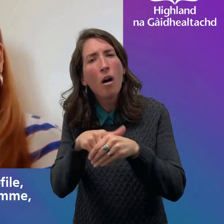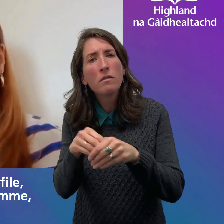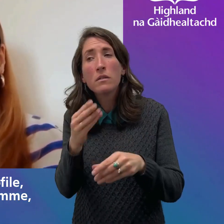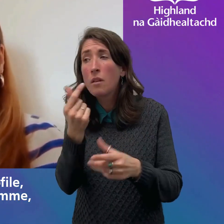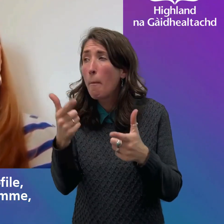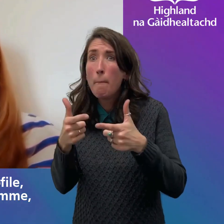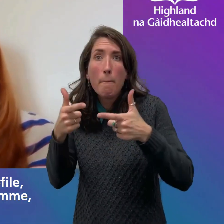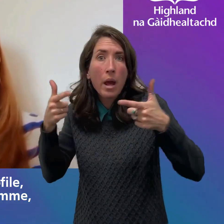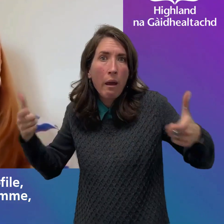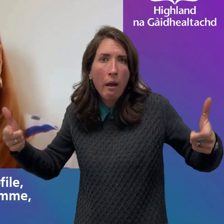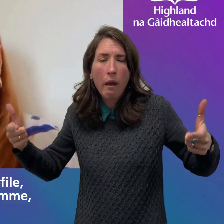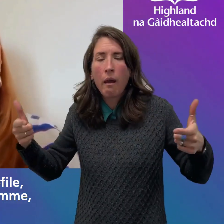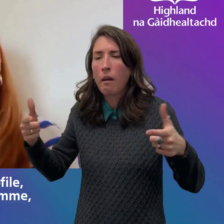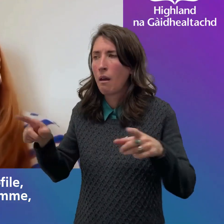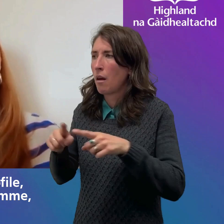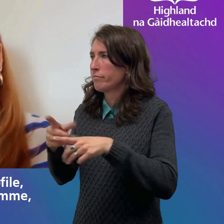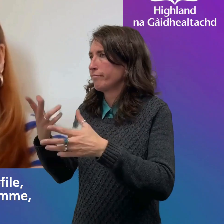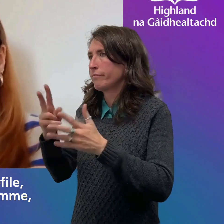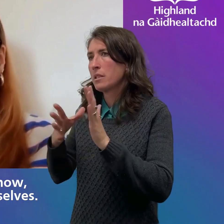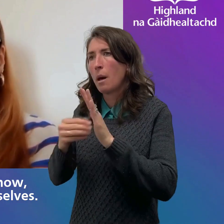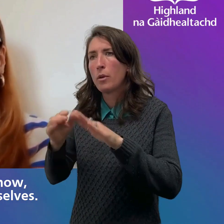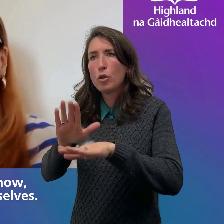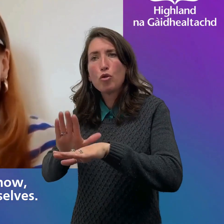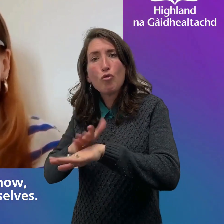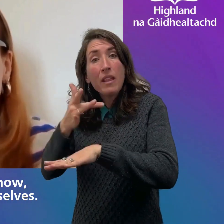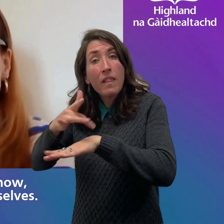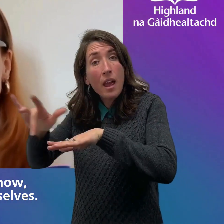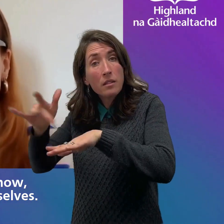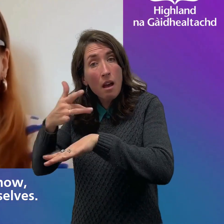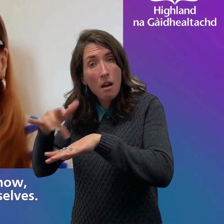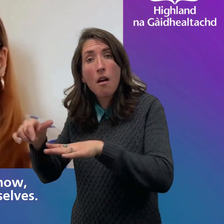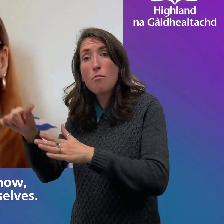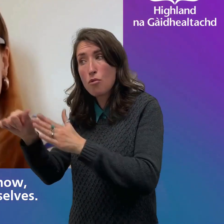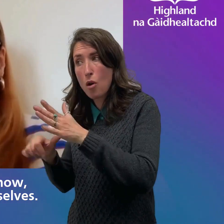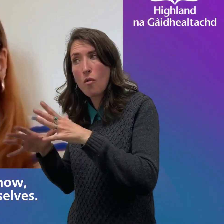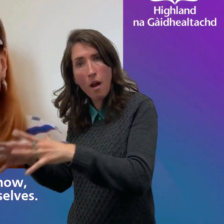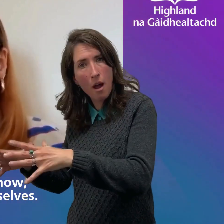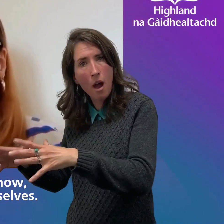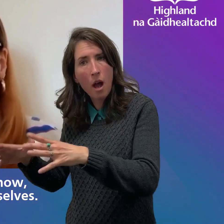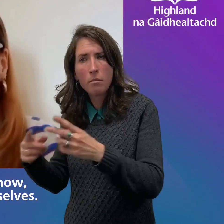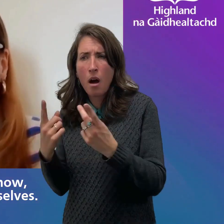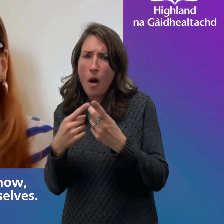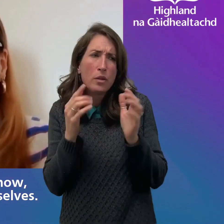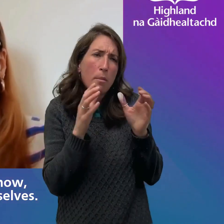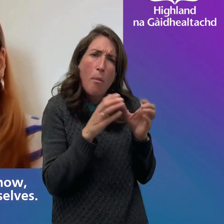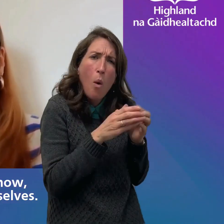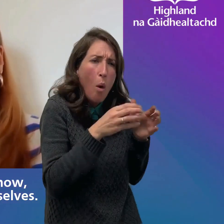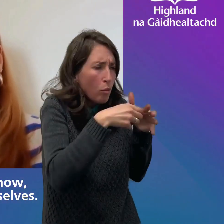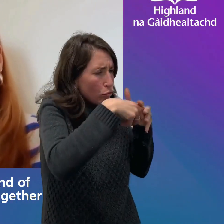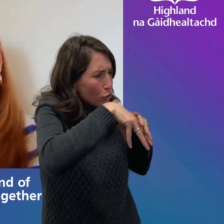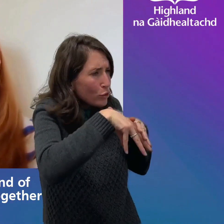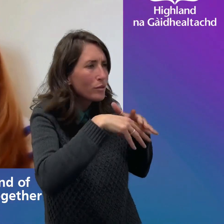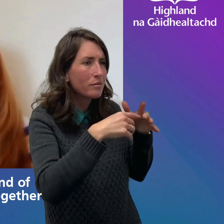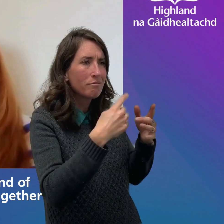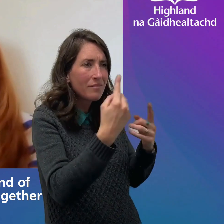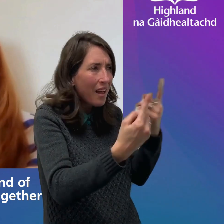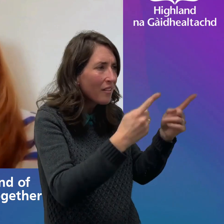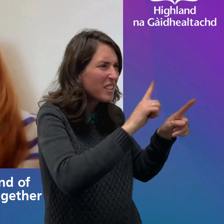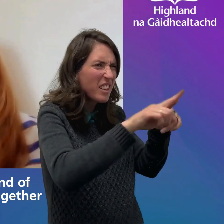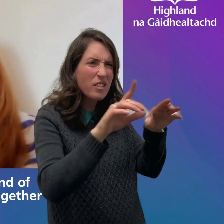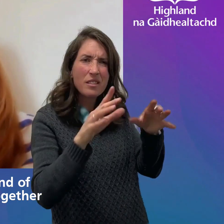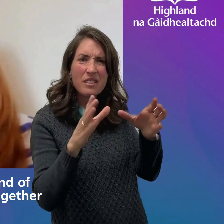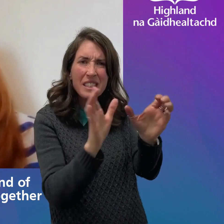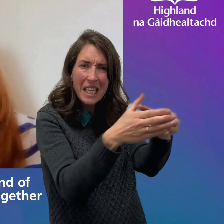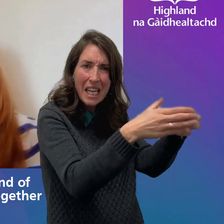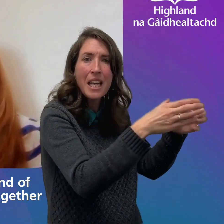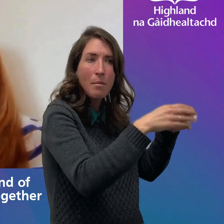big and high profile like our green theatres program some really grassroots you know stuff that teams are doing themselves and this was a great way